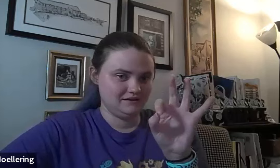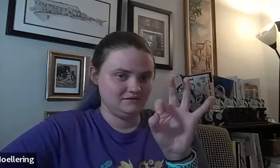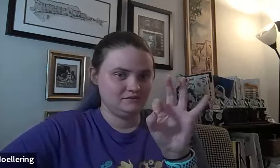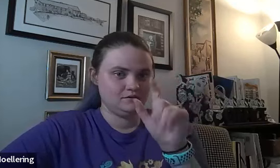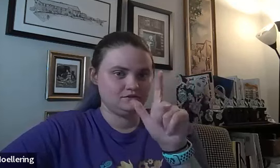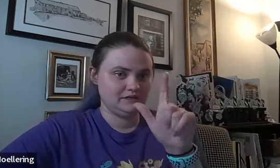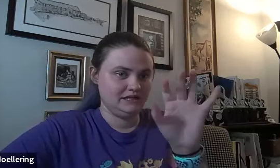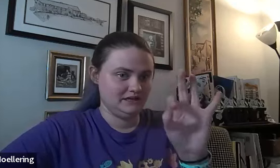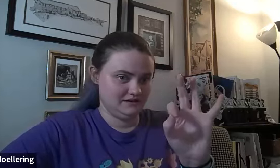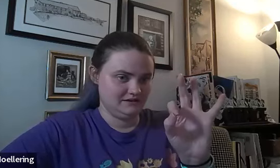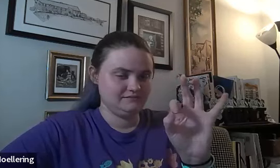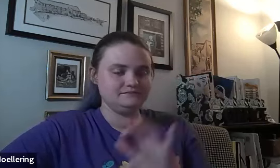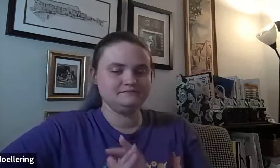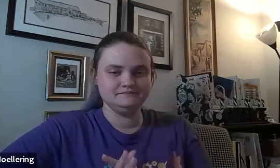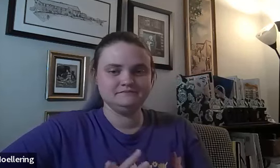29 or 29.